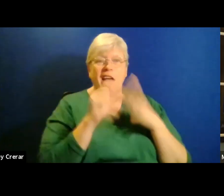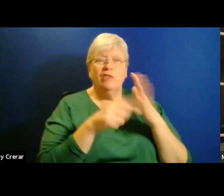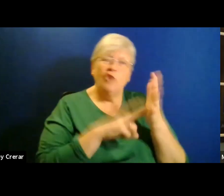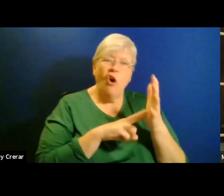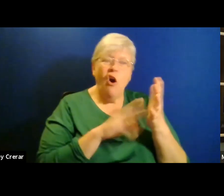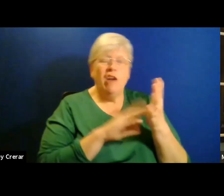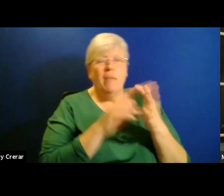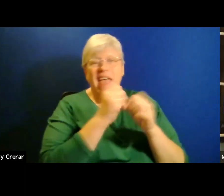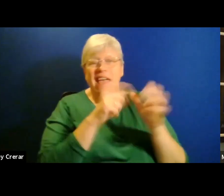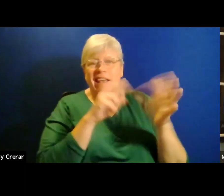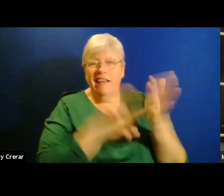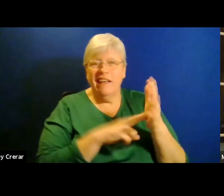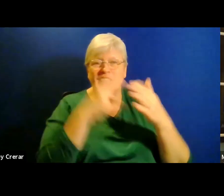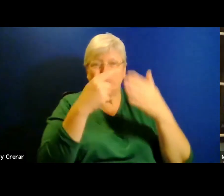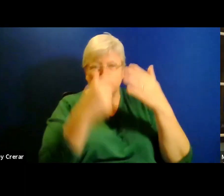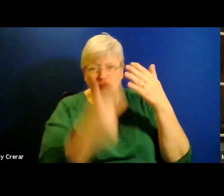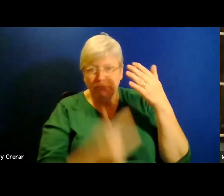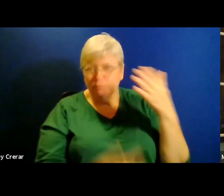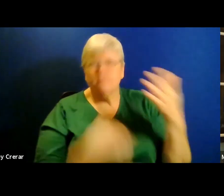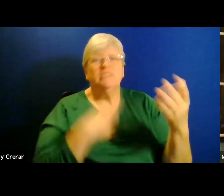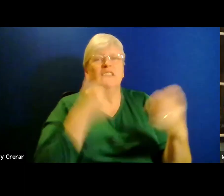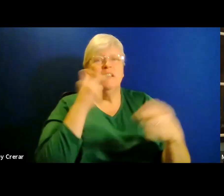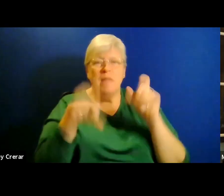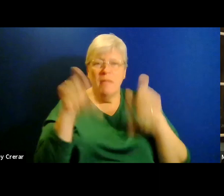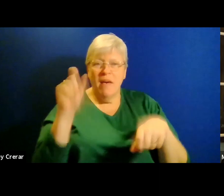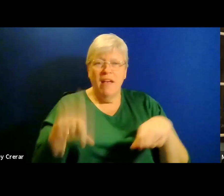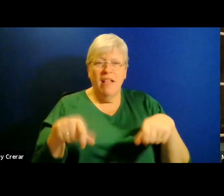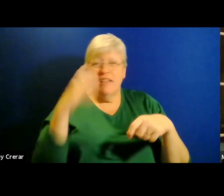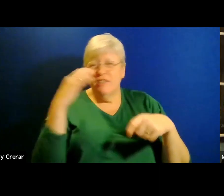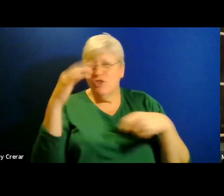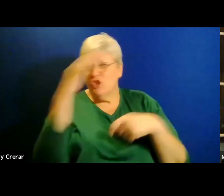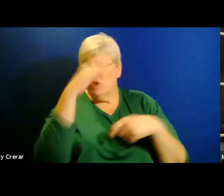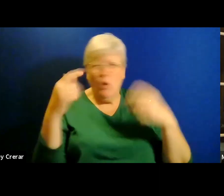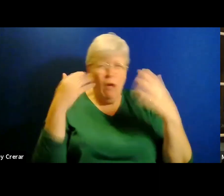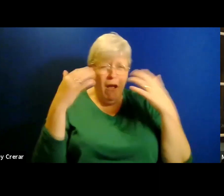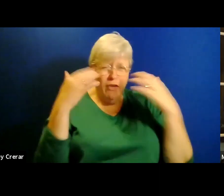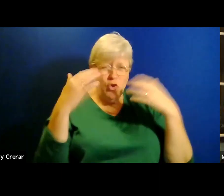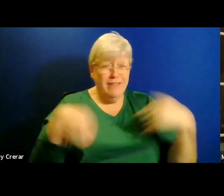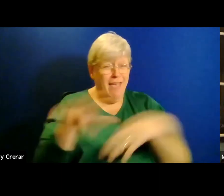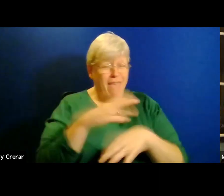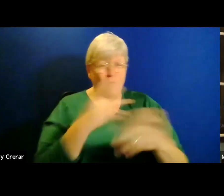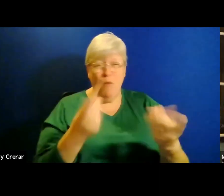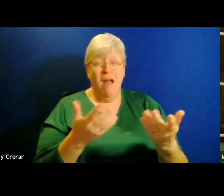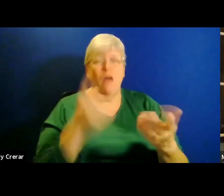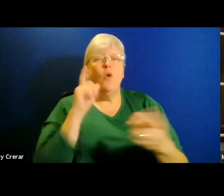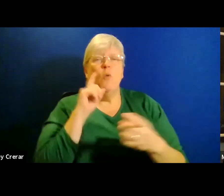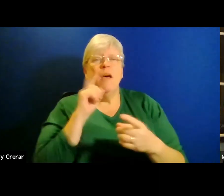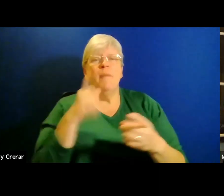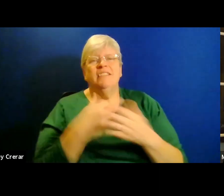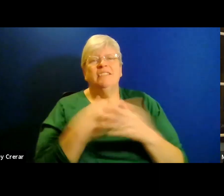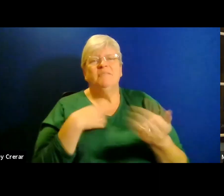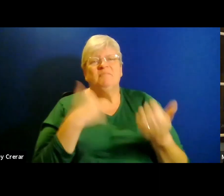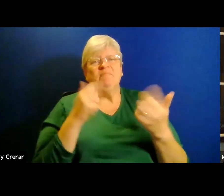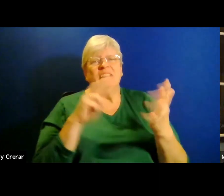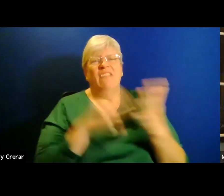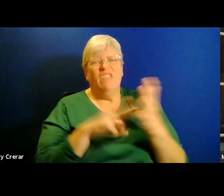and Joni, Betty and Peggy and Pete, where smoke gets in your eyes and everywhere else, where women are Virginia Slim